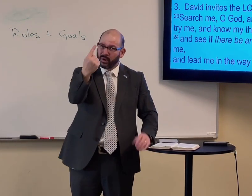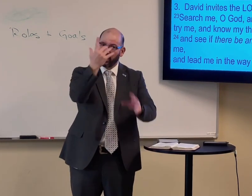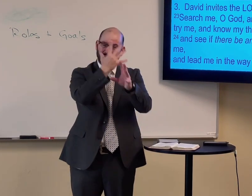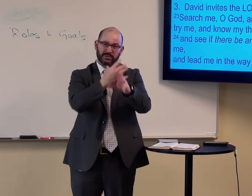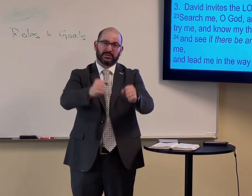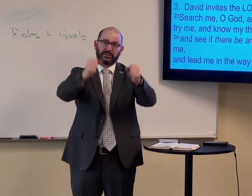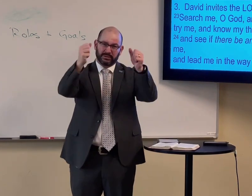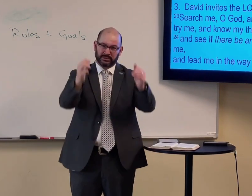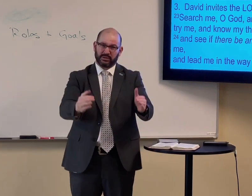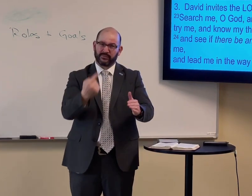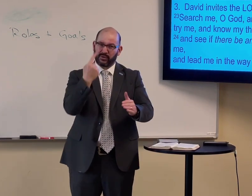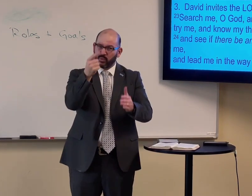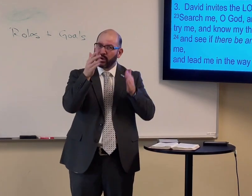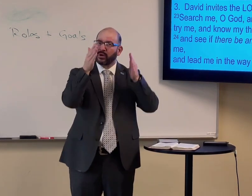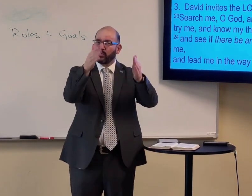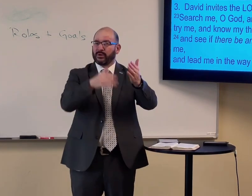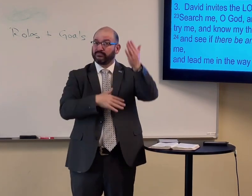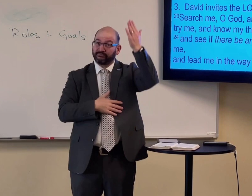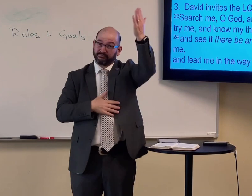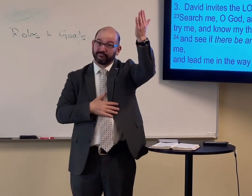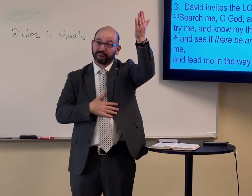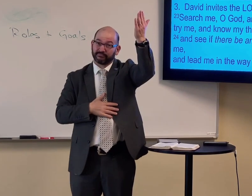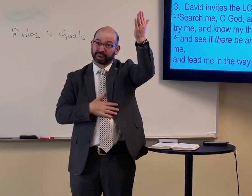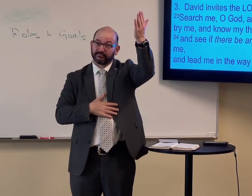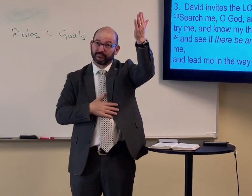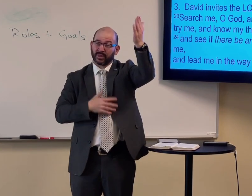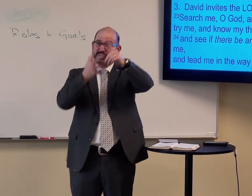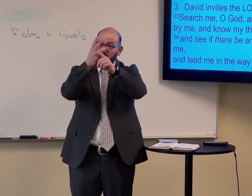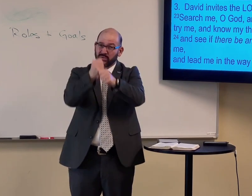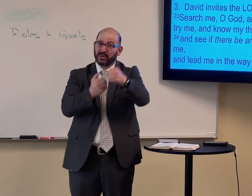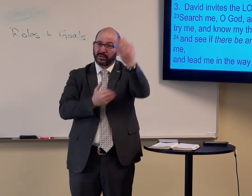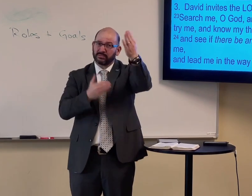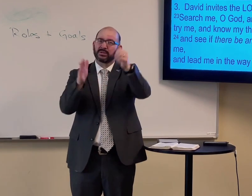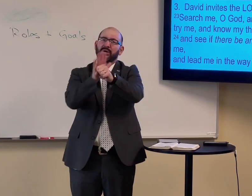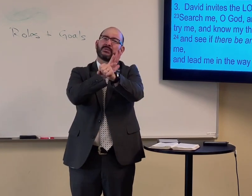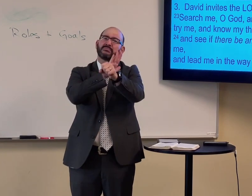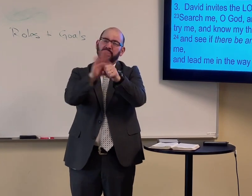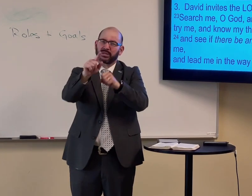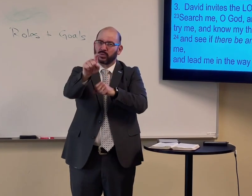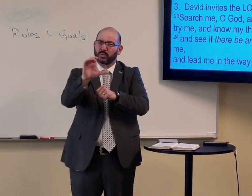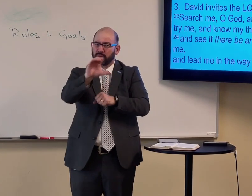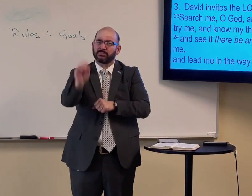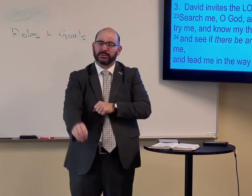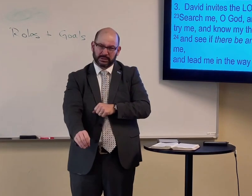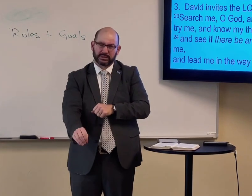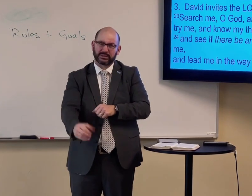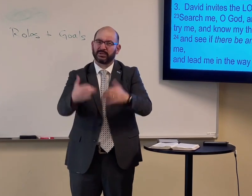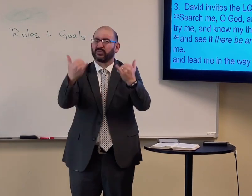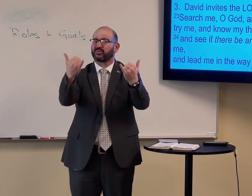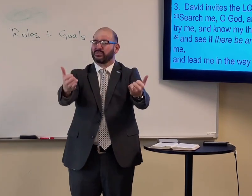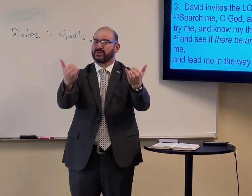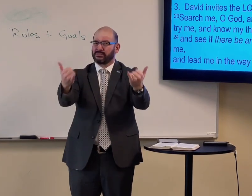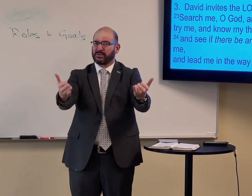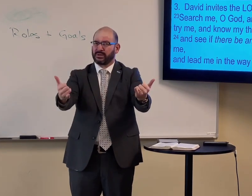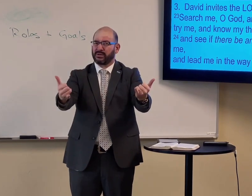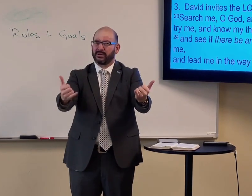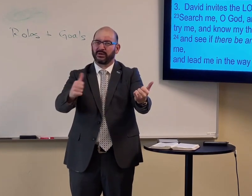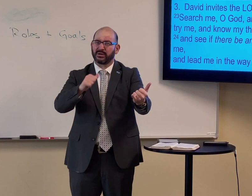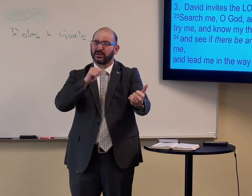He's the only Savior, the only way to heaven. He will save you, him and